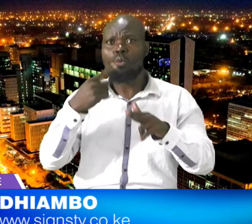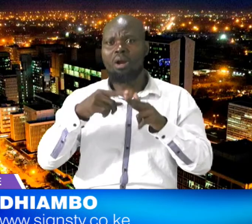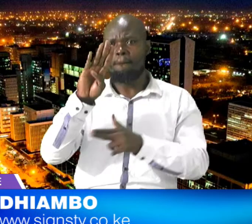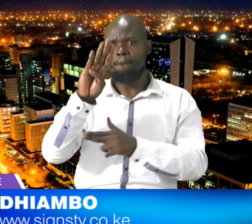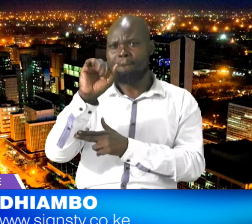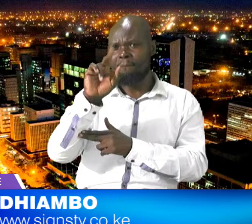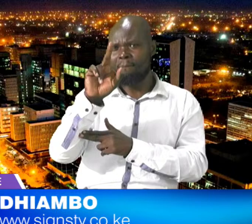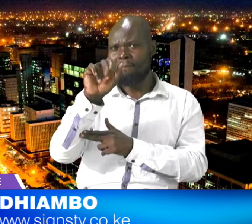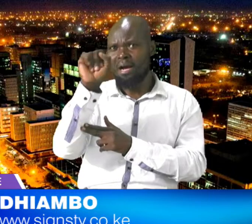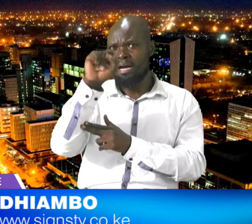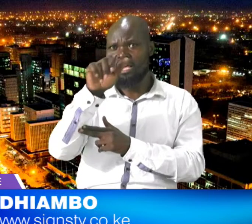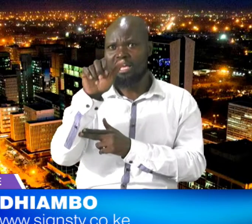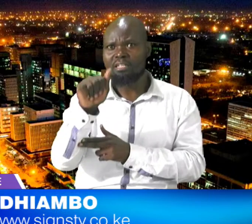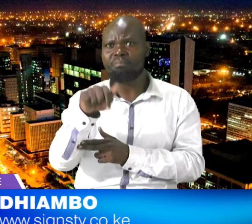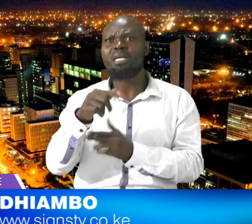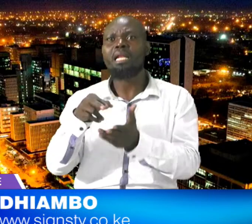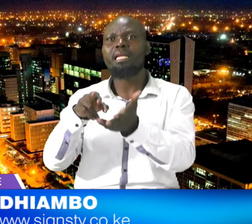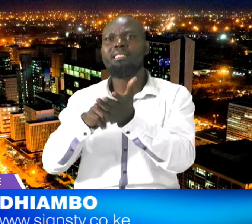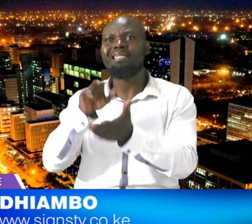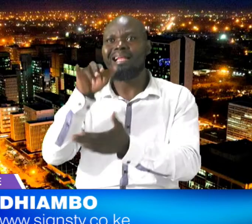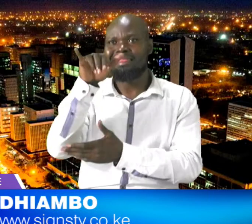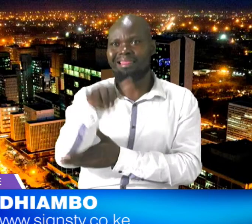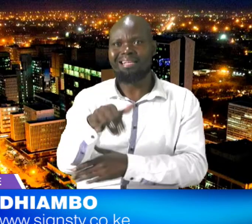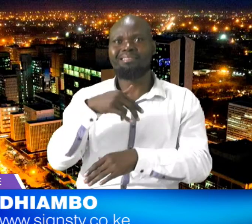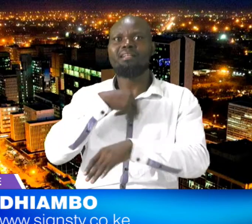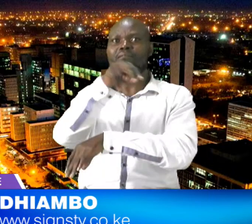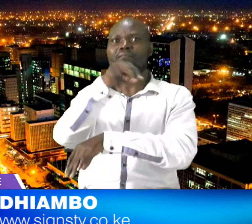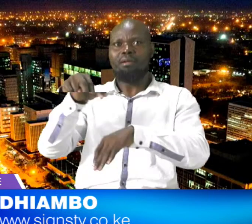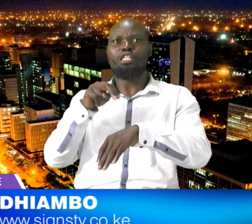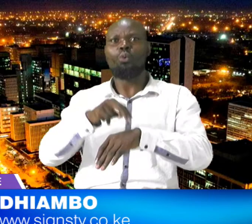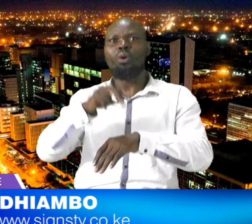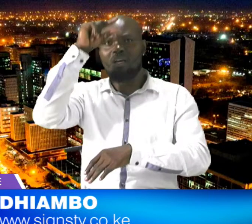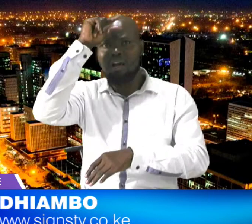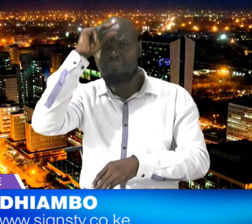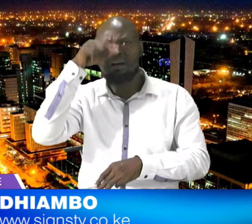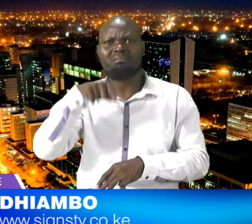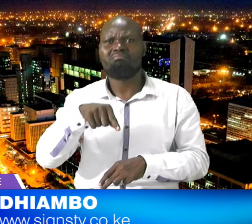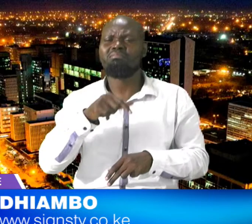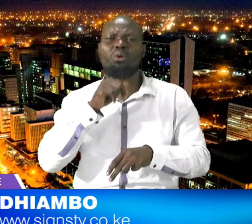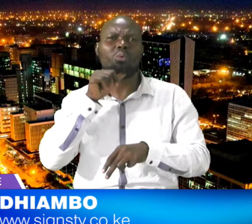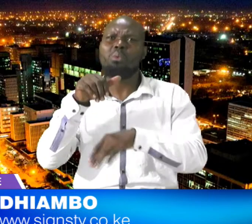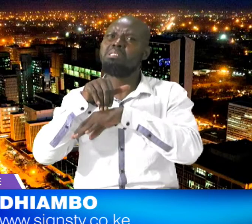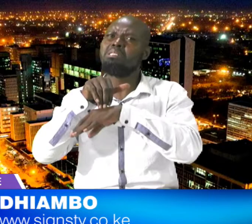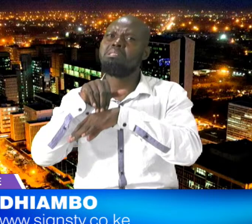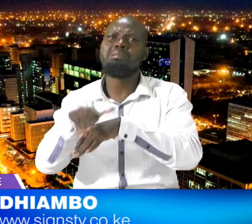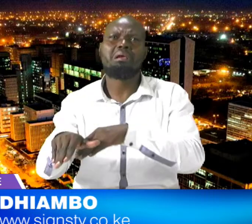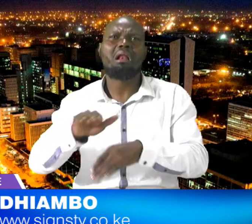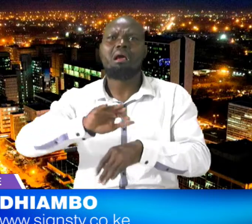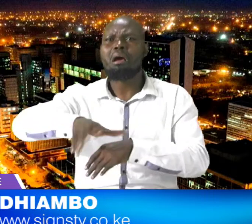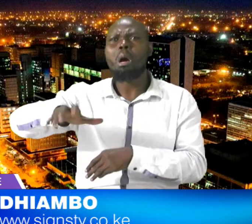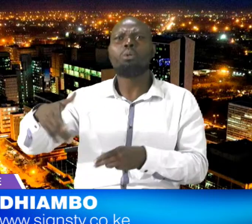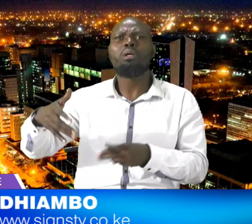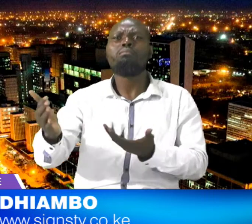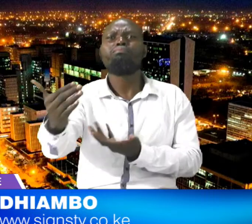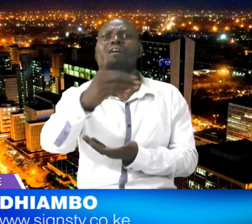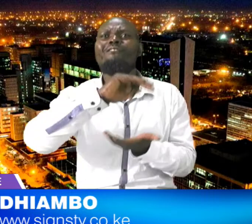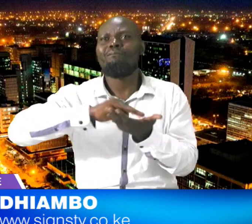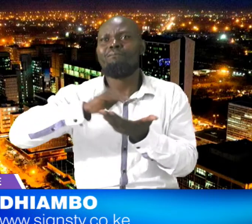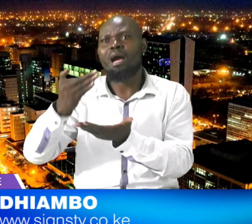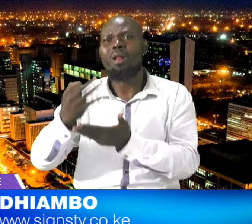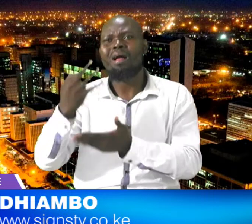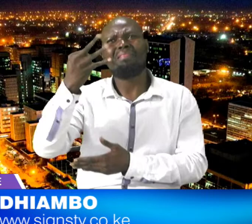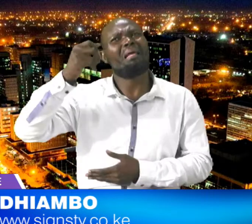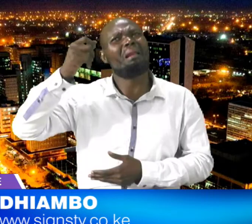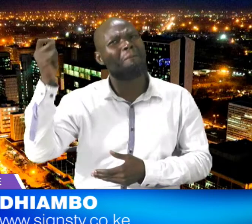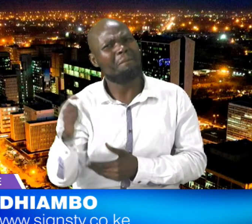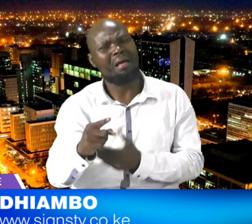Governors, Fernandez Baraza, has revealed that the national government has not sent county